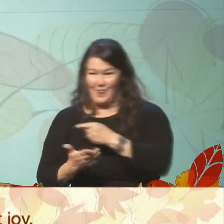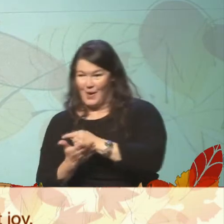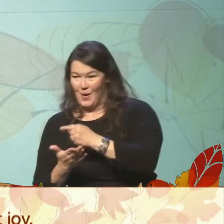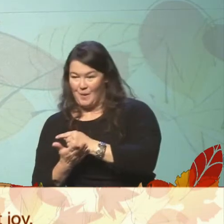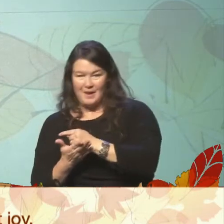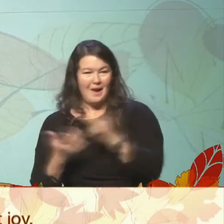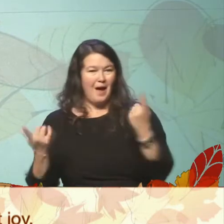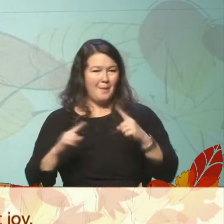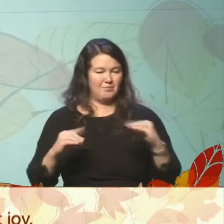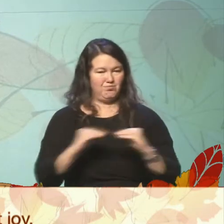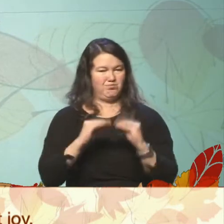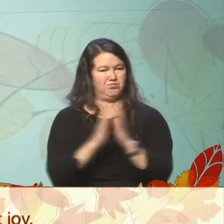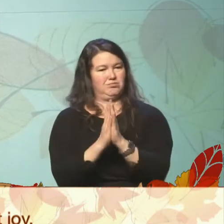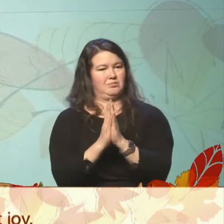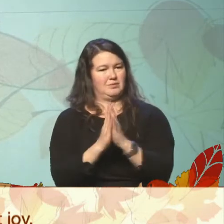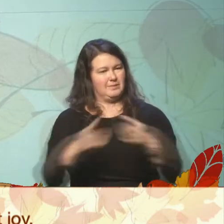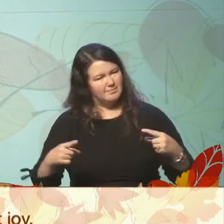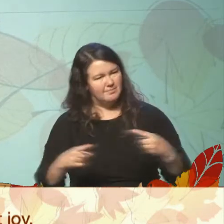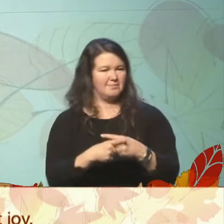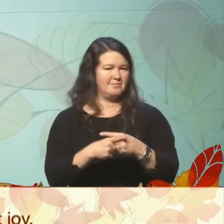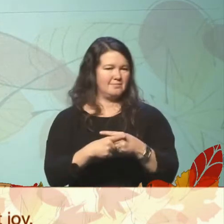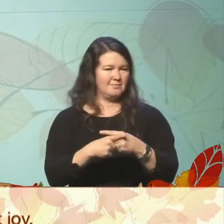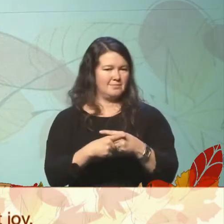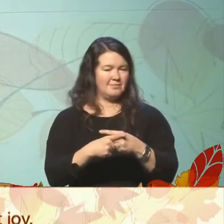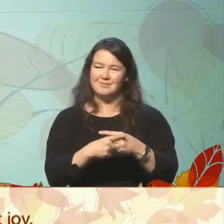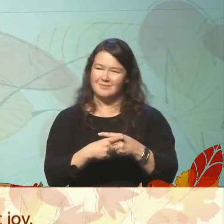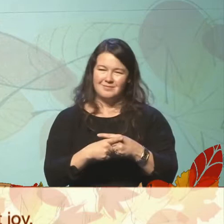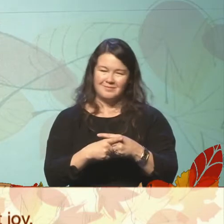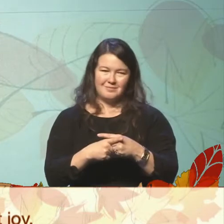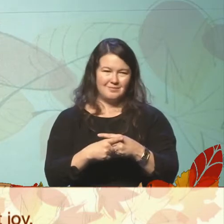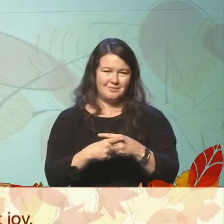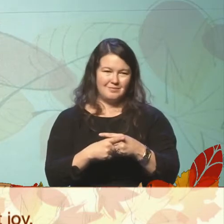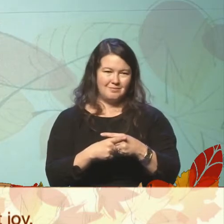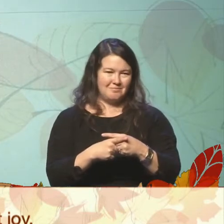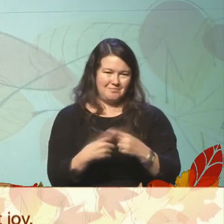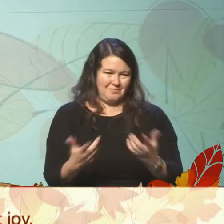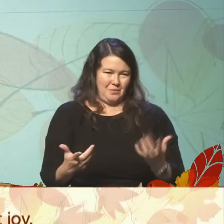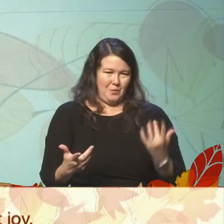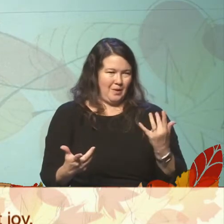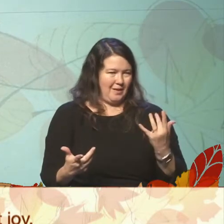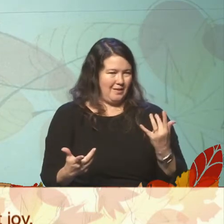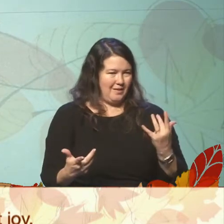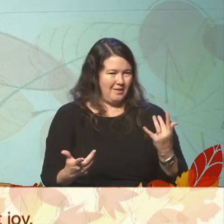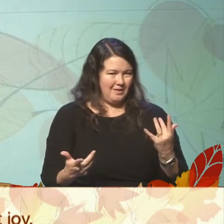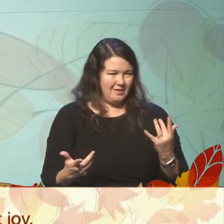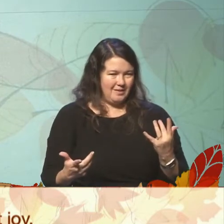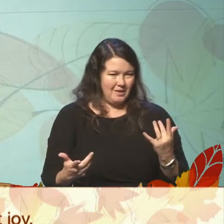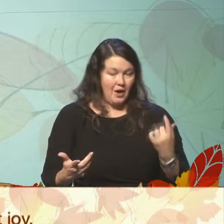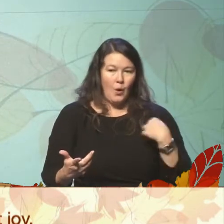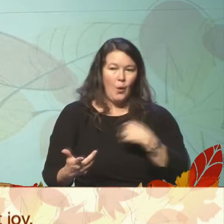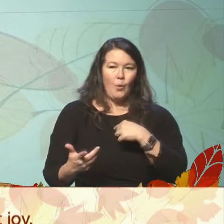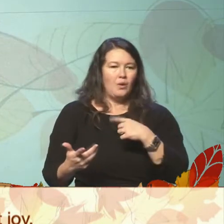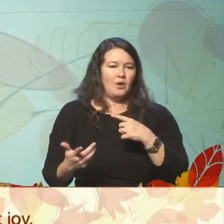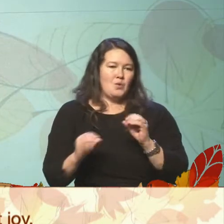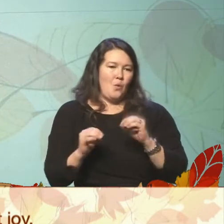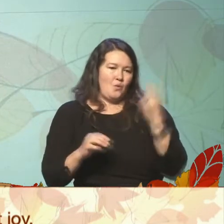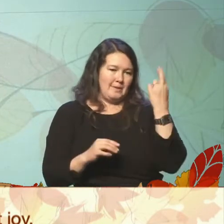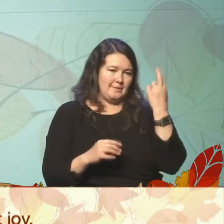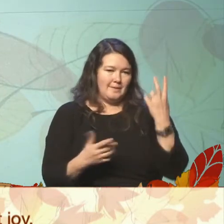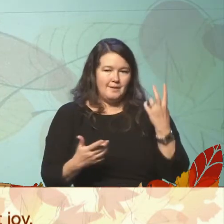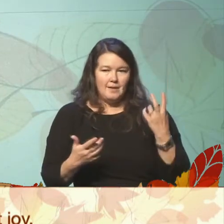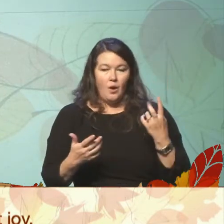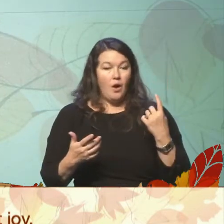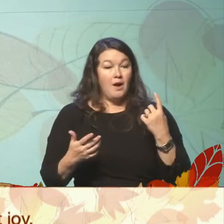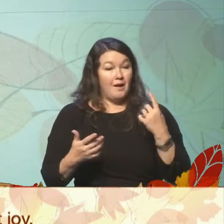models. And the truth is, we shouldn't be doing that. We need to recognize that God uses